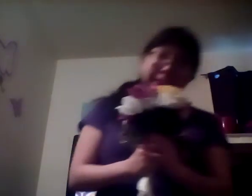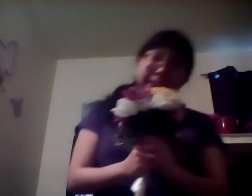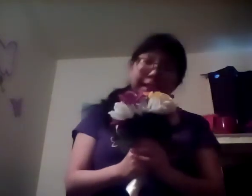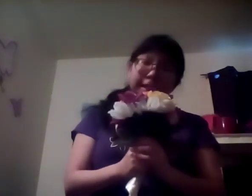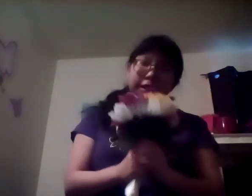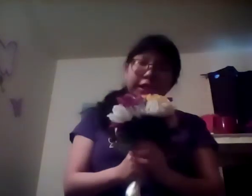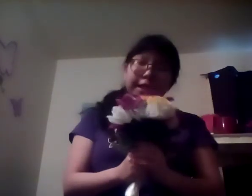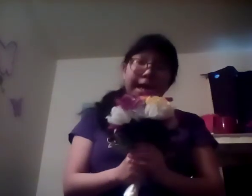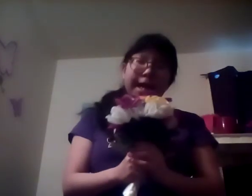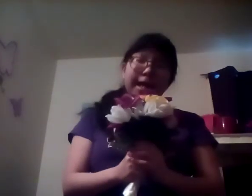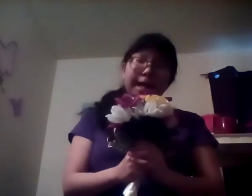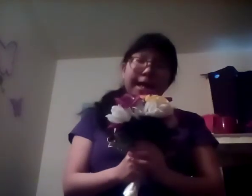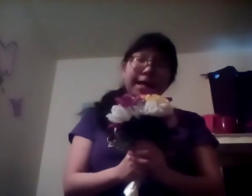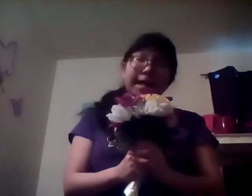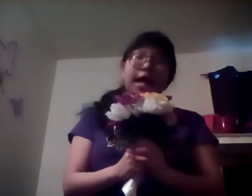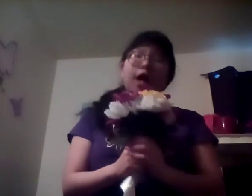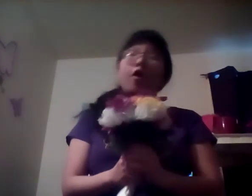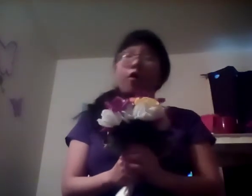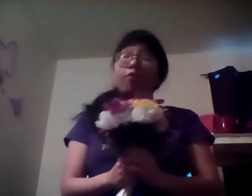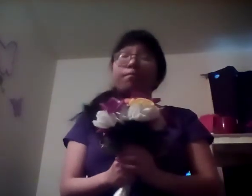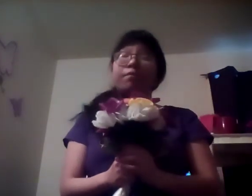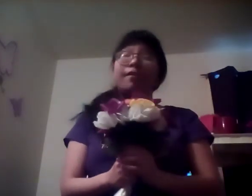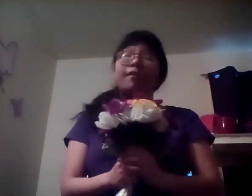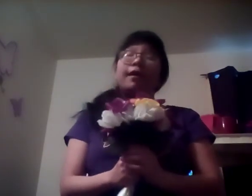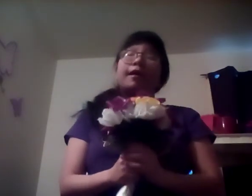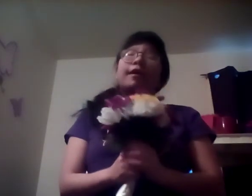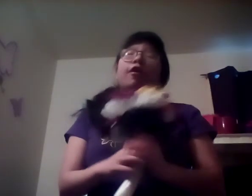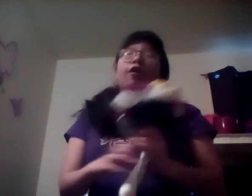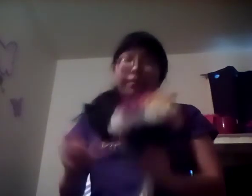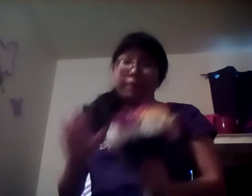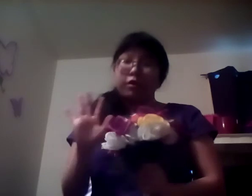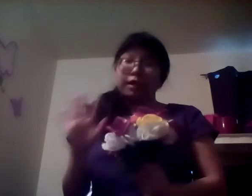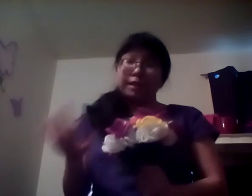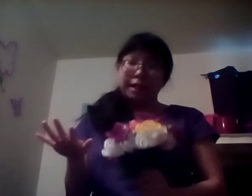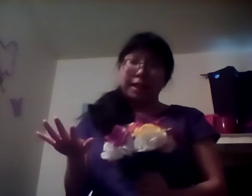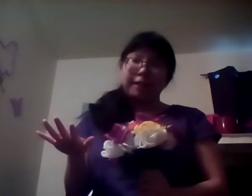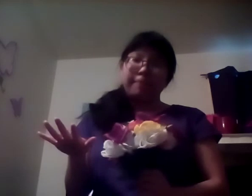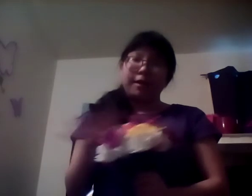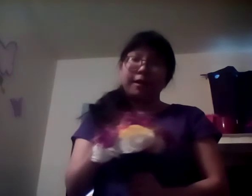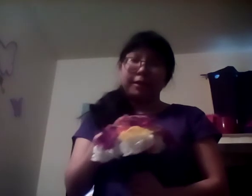yesterday, and I hope all of you are excited, because